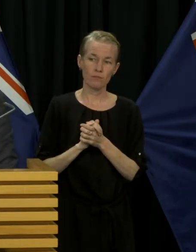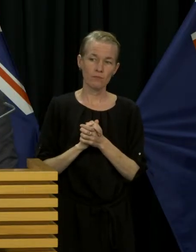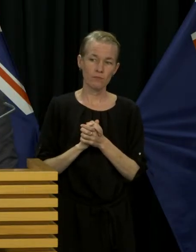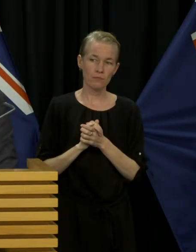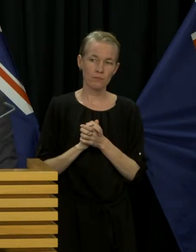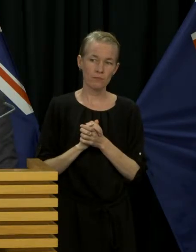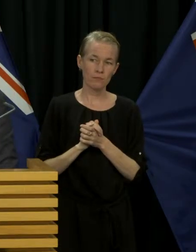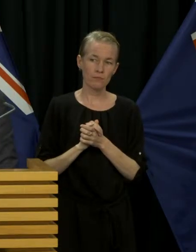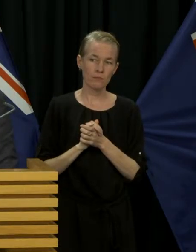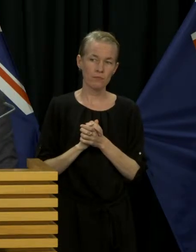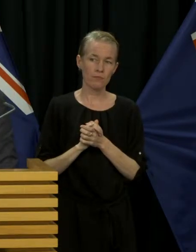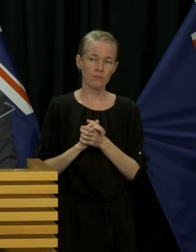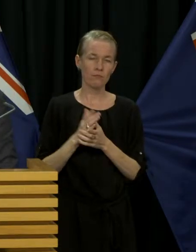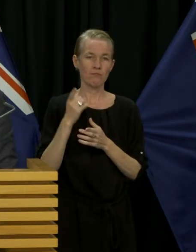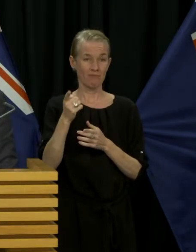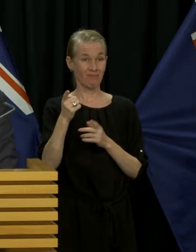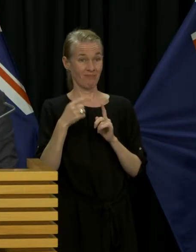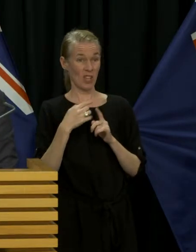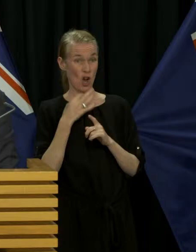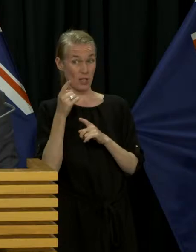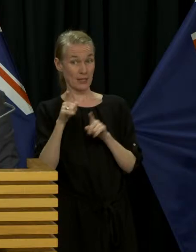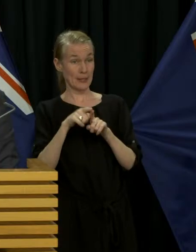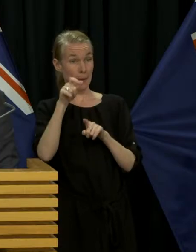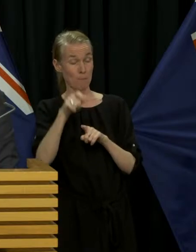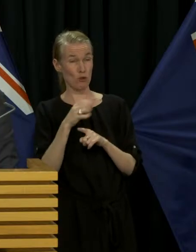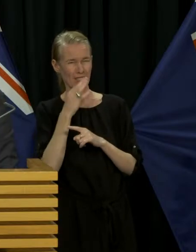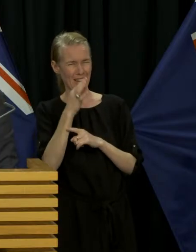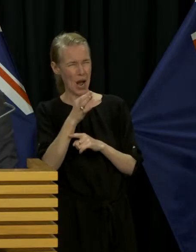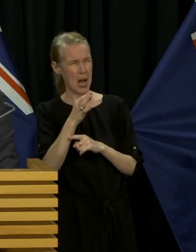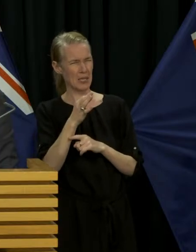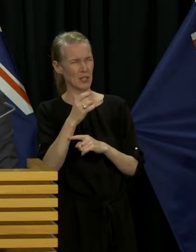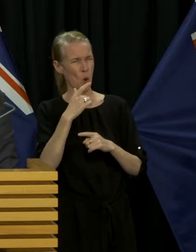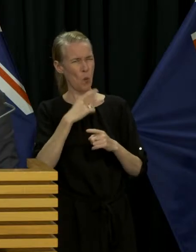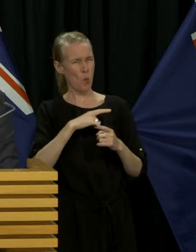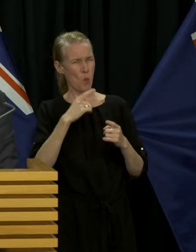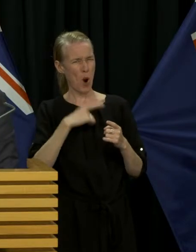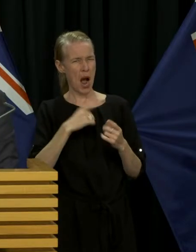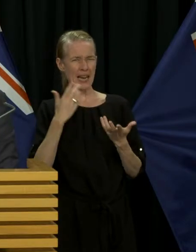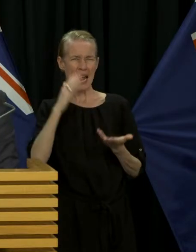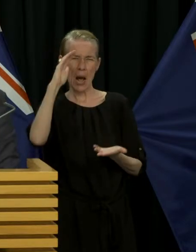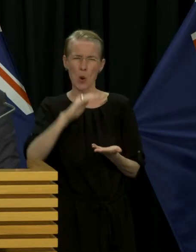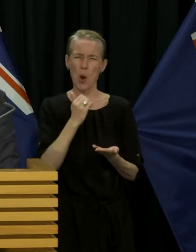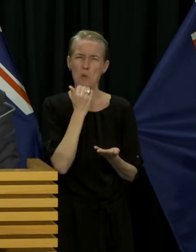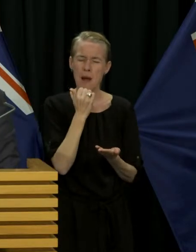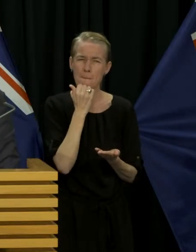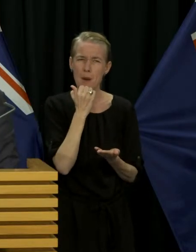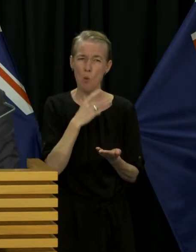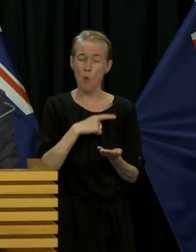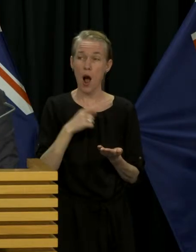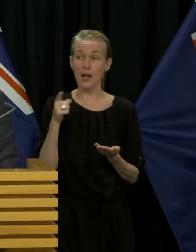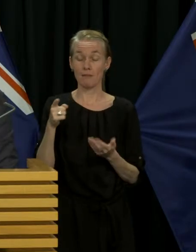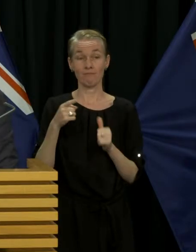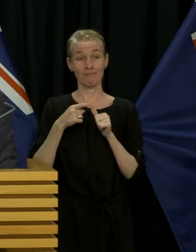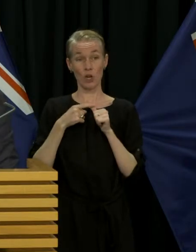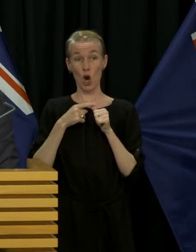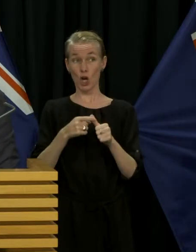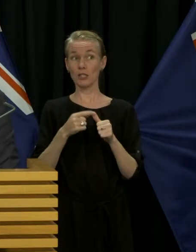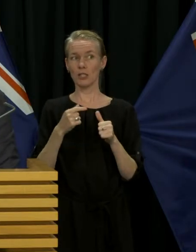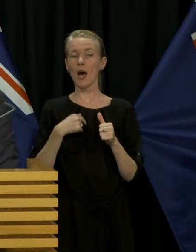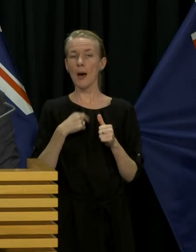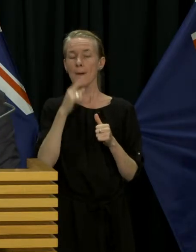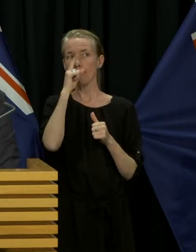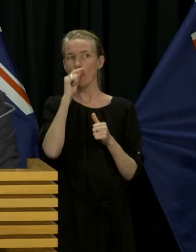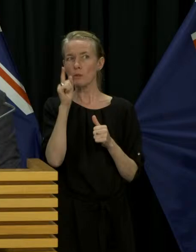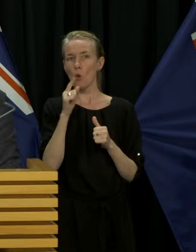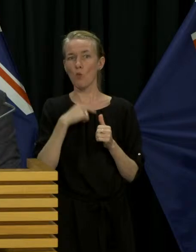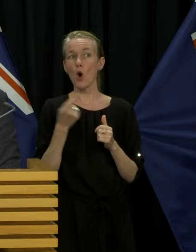the system currently half empty? Look, I'll get you to. I think some of that's about planning for expected arrivals, but your questions are